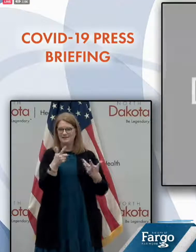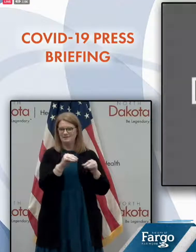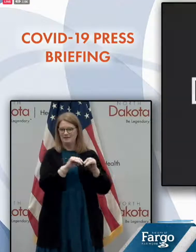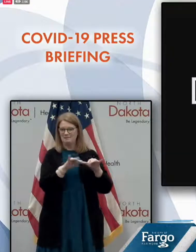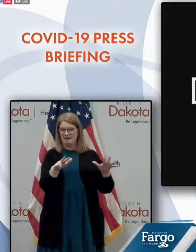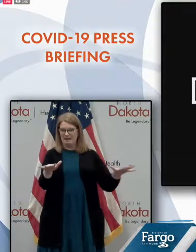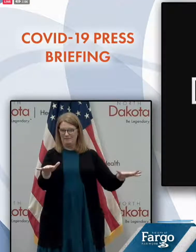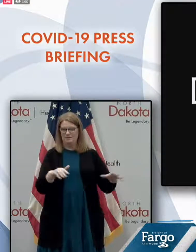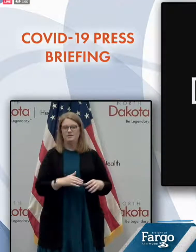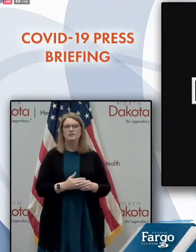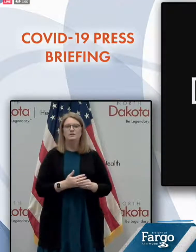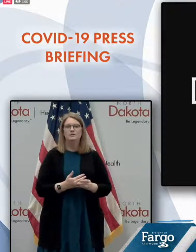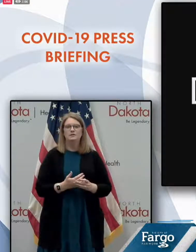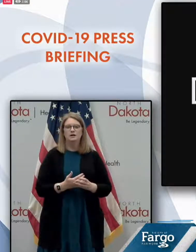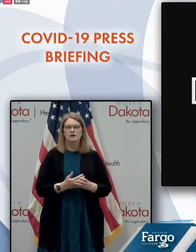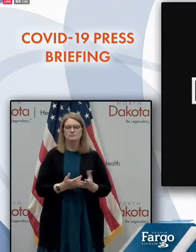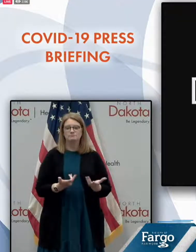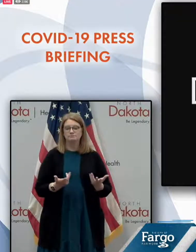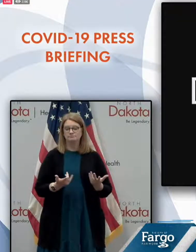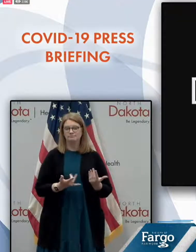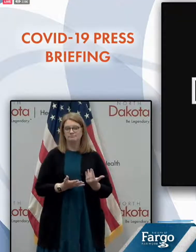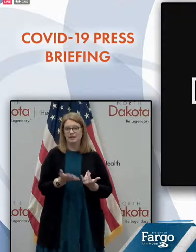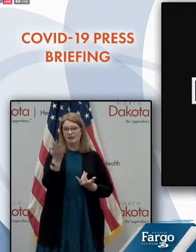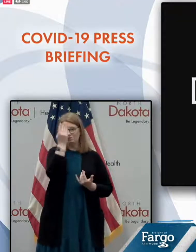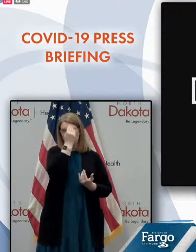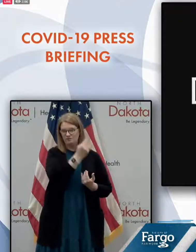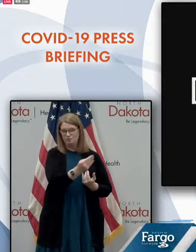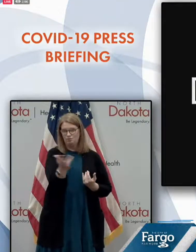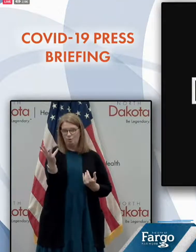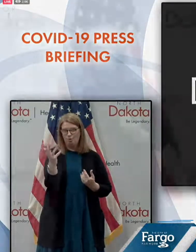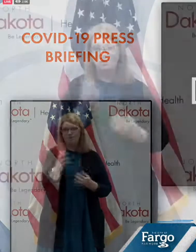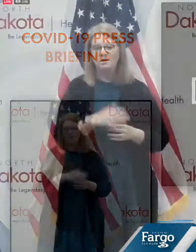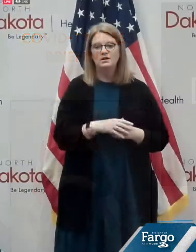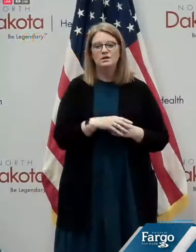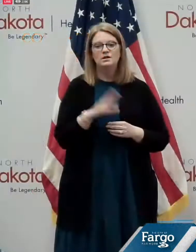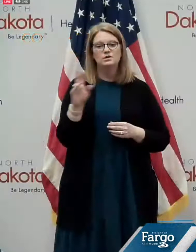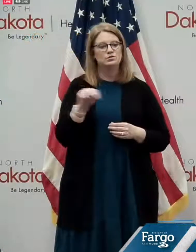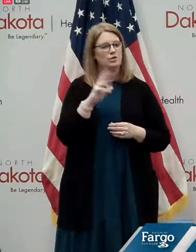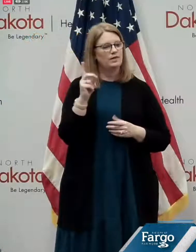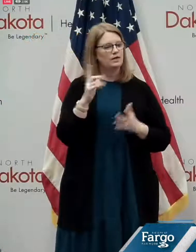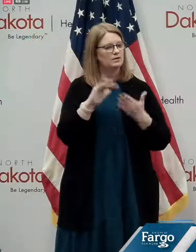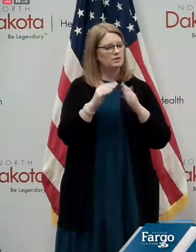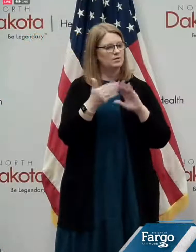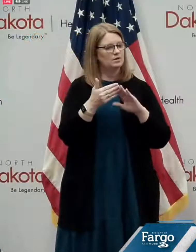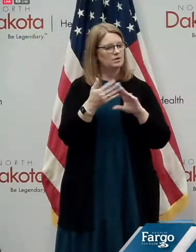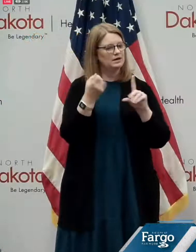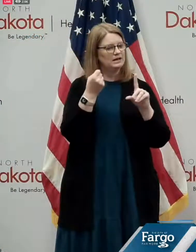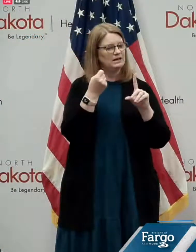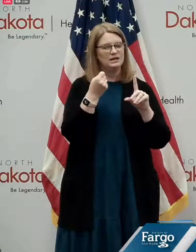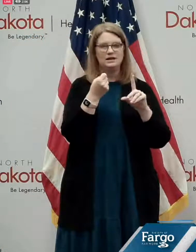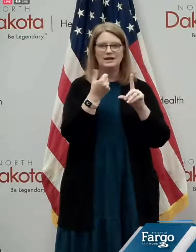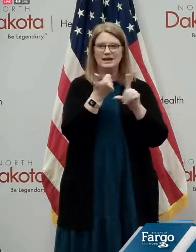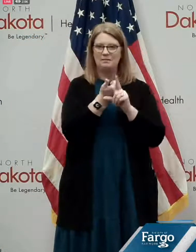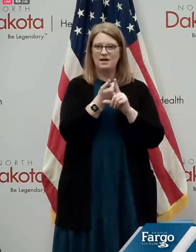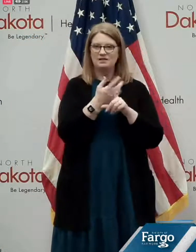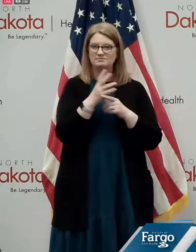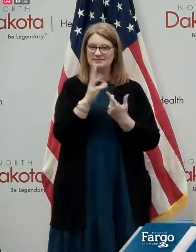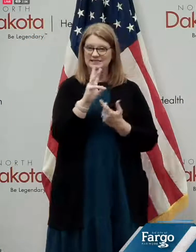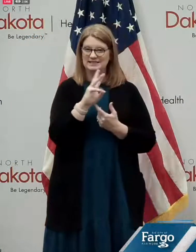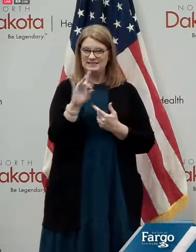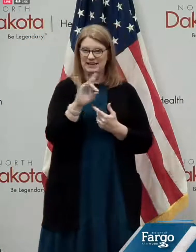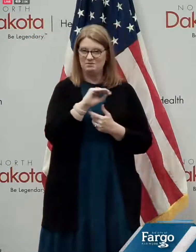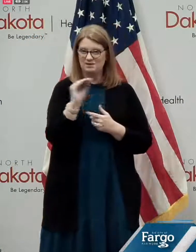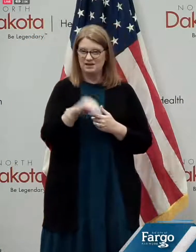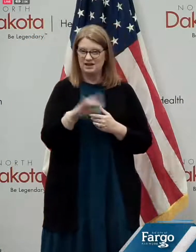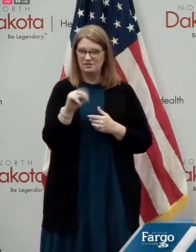And as we've shared, the North Dakota Community Impact Foundation found that 68% of North Dakotans have